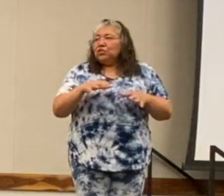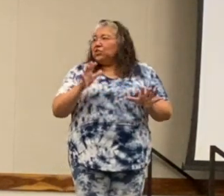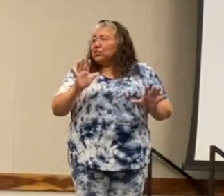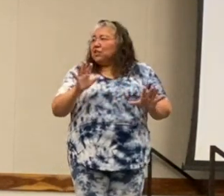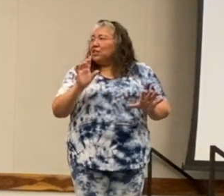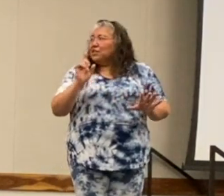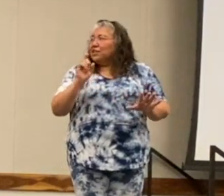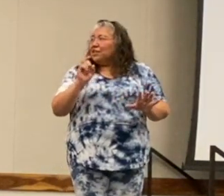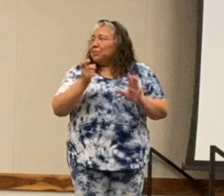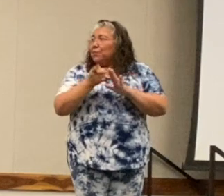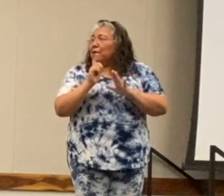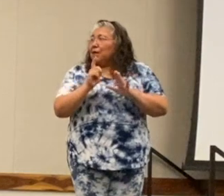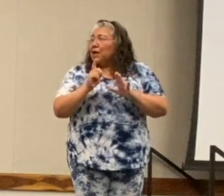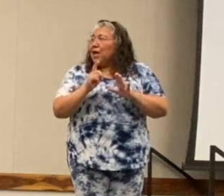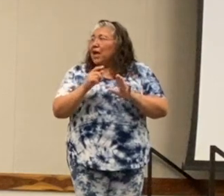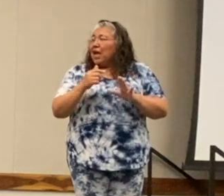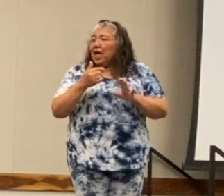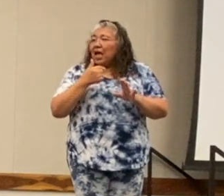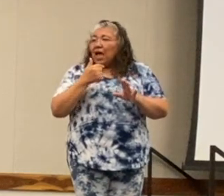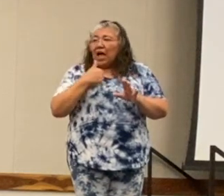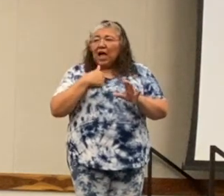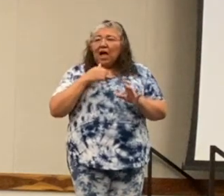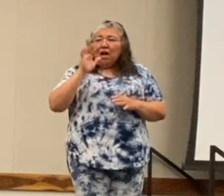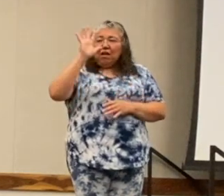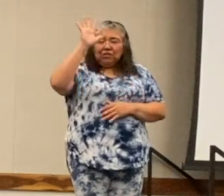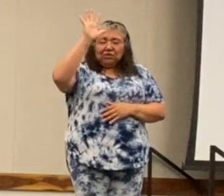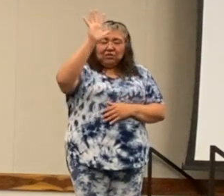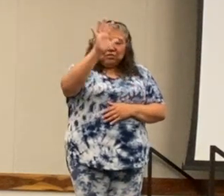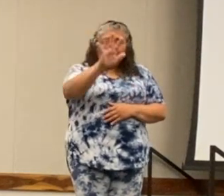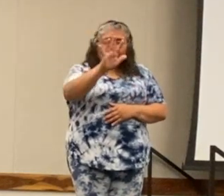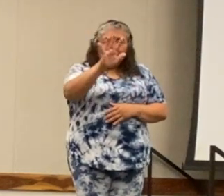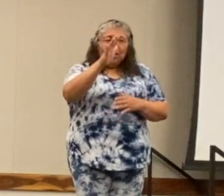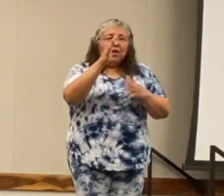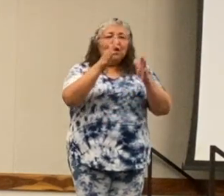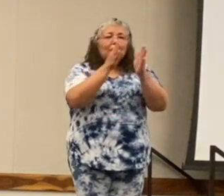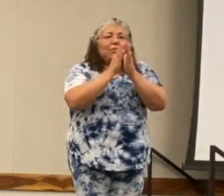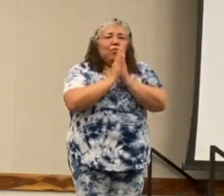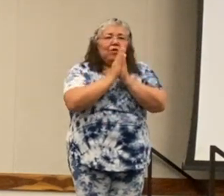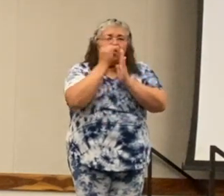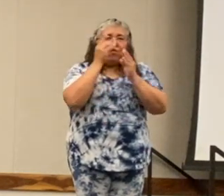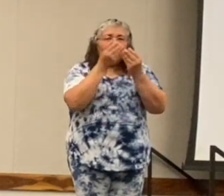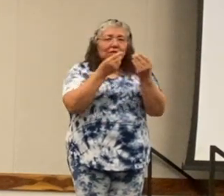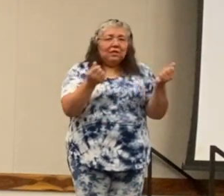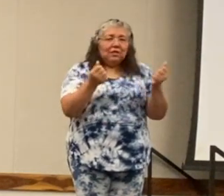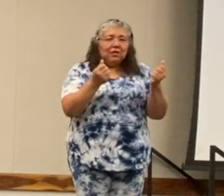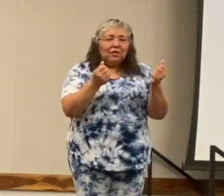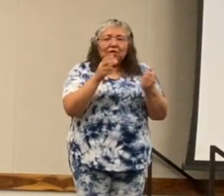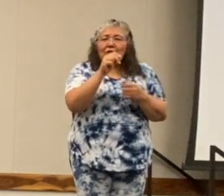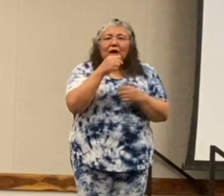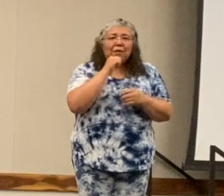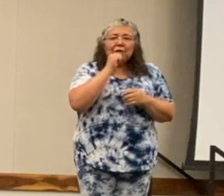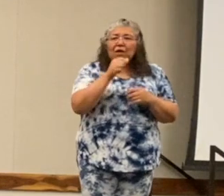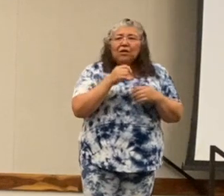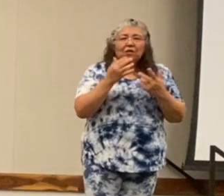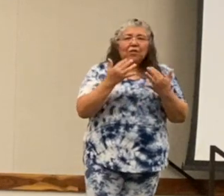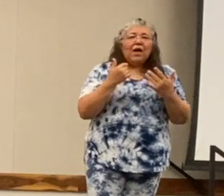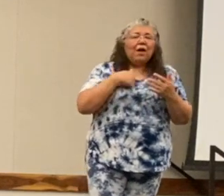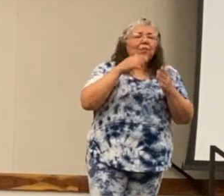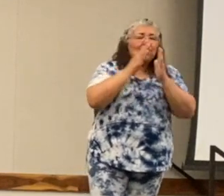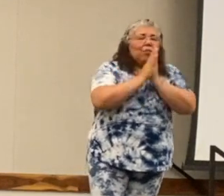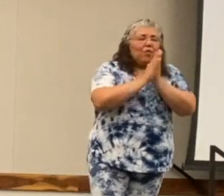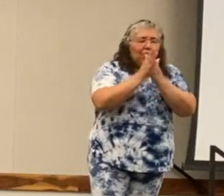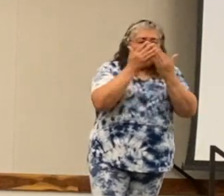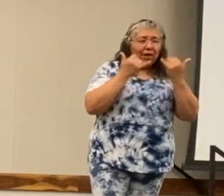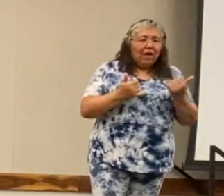a minute. And so I lay hands on him, start praying for his healing right there. I said, no, Nick, I'm not going to give you a minute. I'm going to pray right